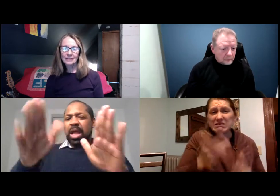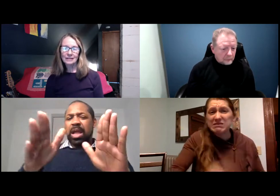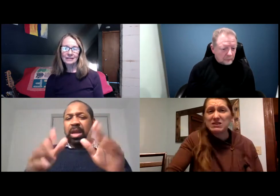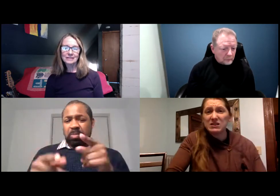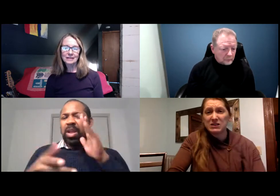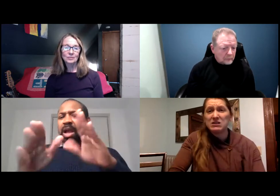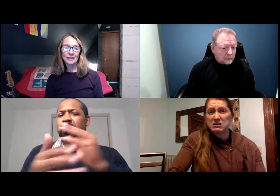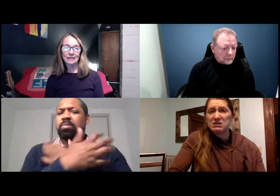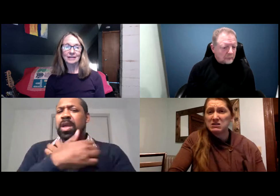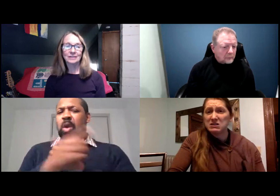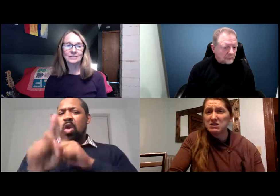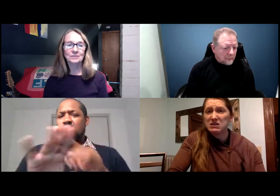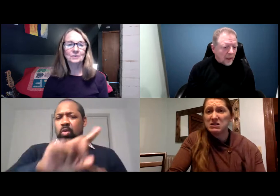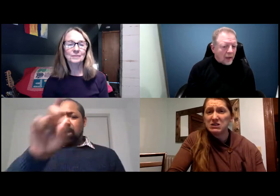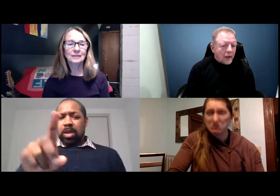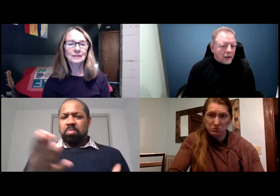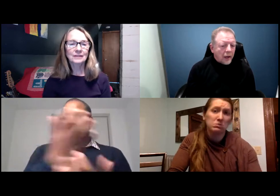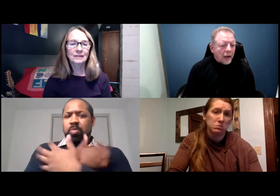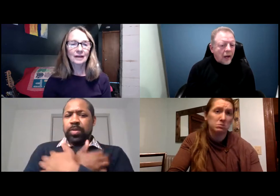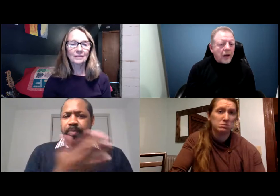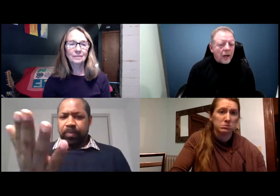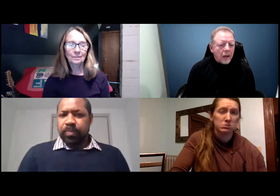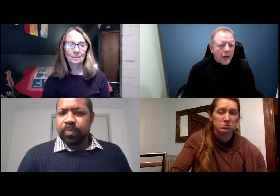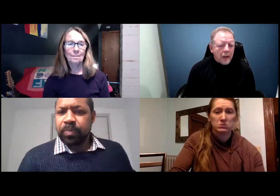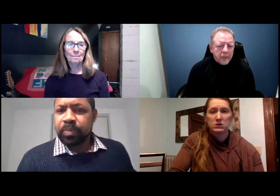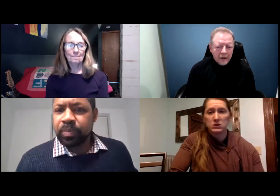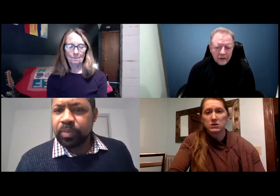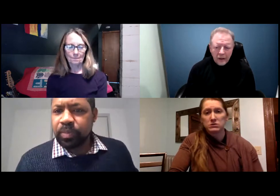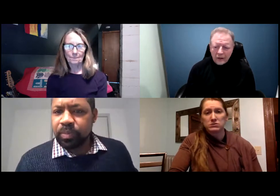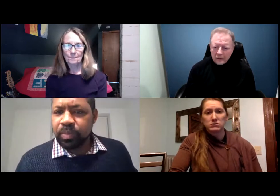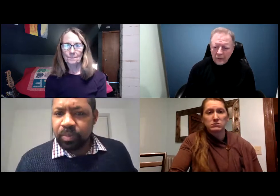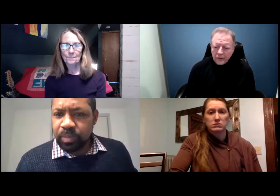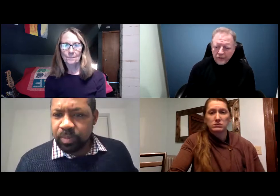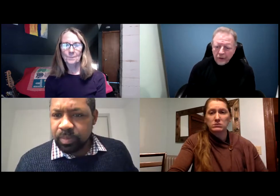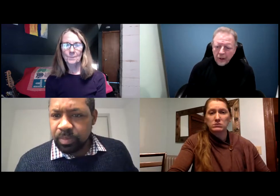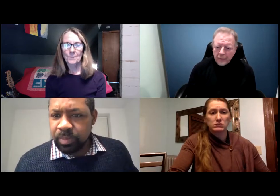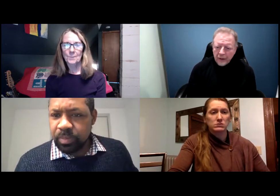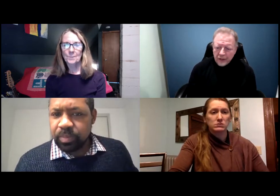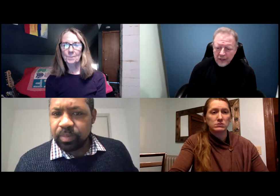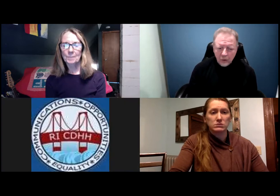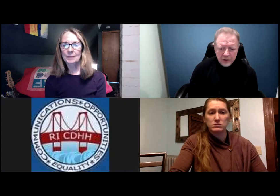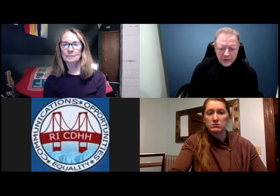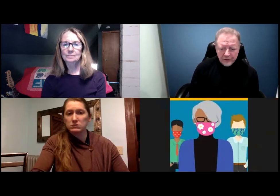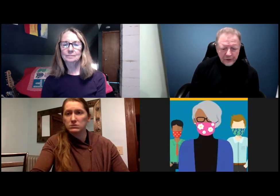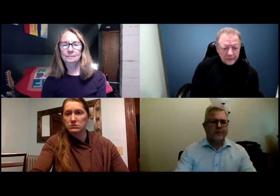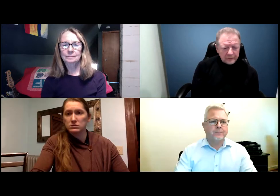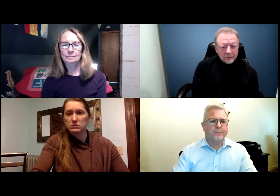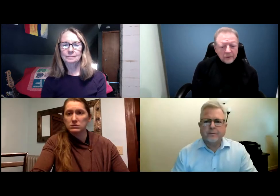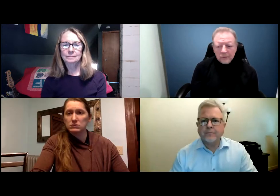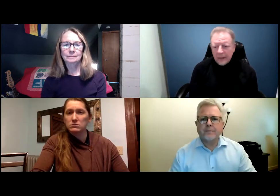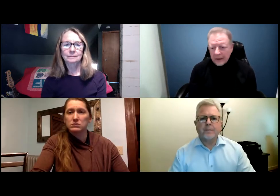what they indicate you can and can't do. Yeah, Yeah. and I'm going to let Mike Bear, I'm going to refer to Mike Bear to answer that question for